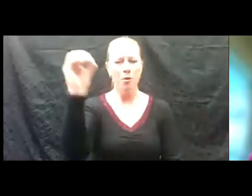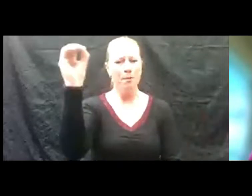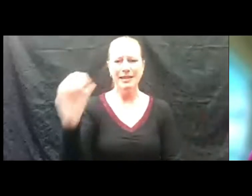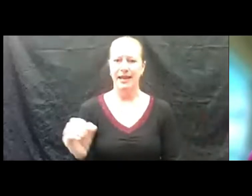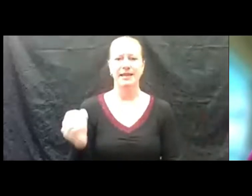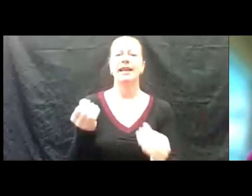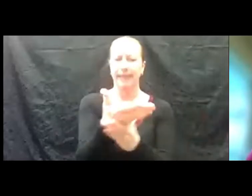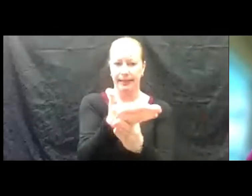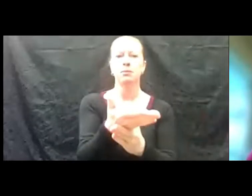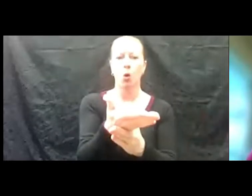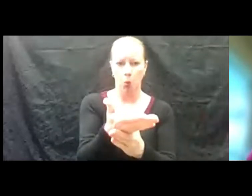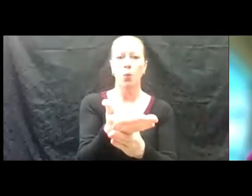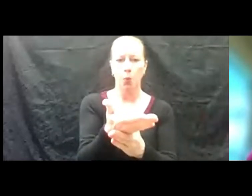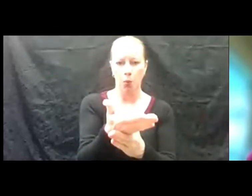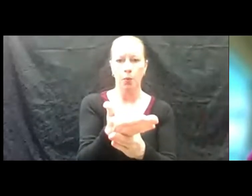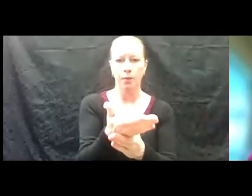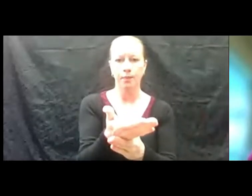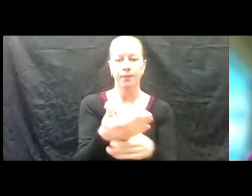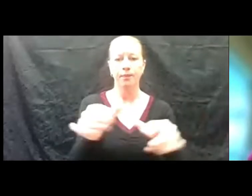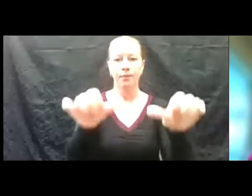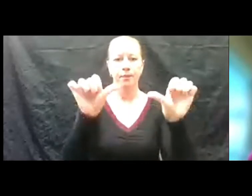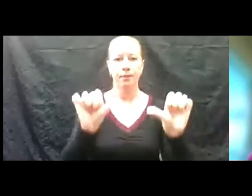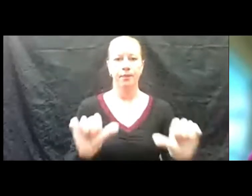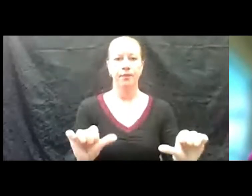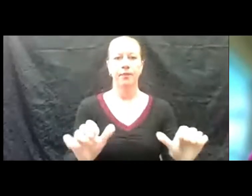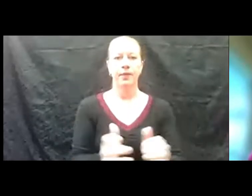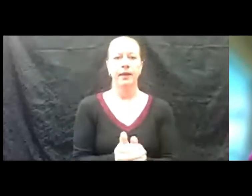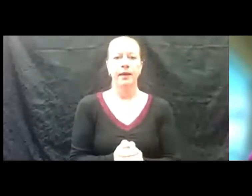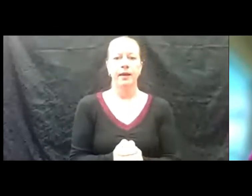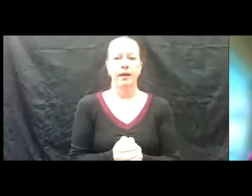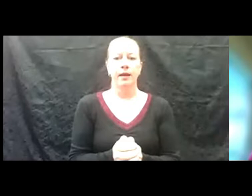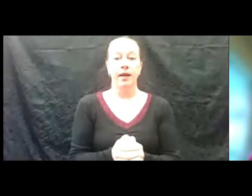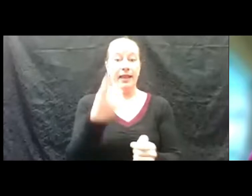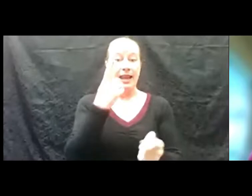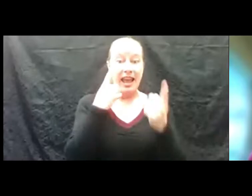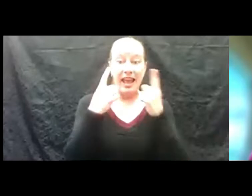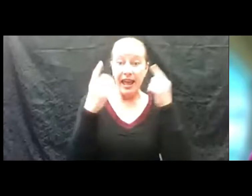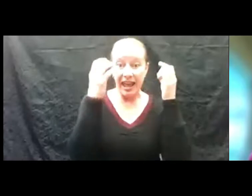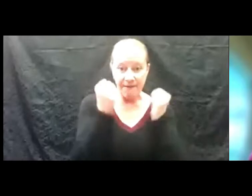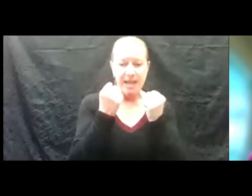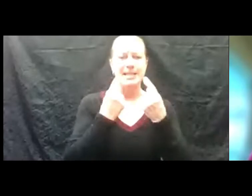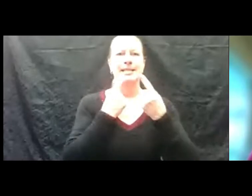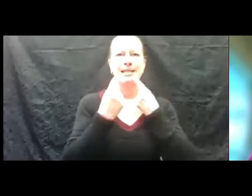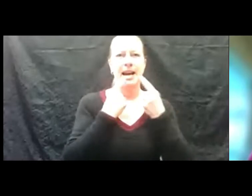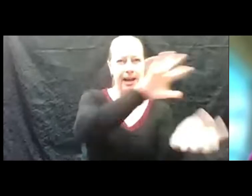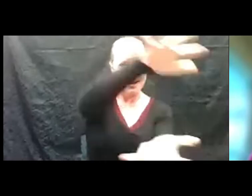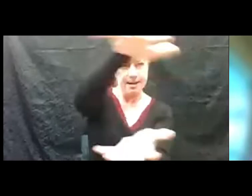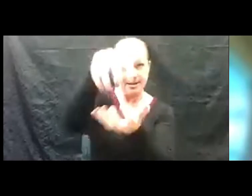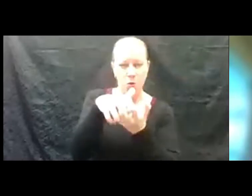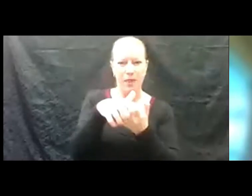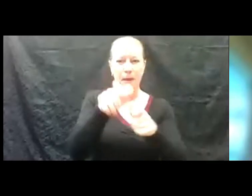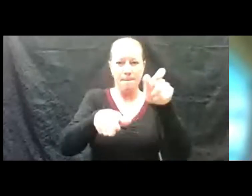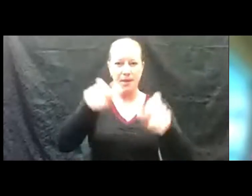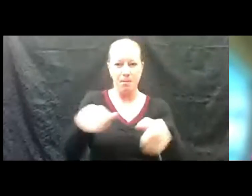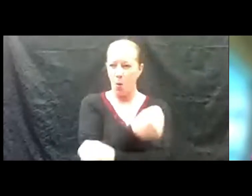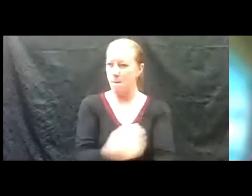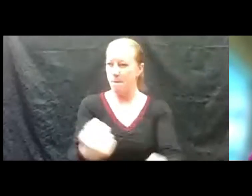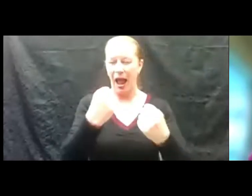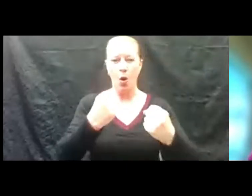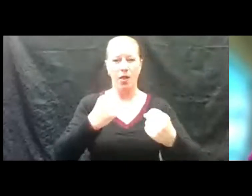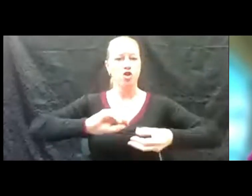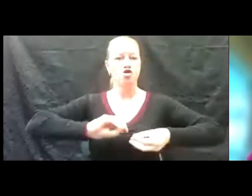accessible. Key to this is bringing evidence and data together with the people power to create